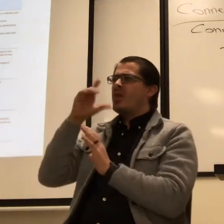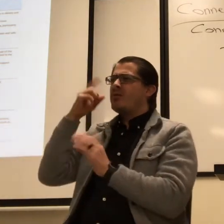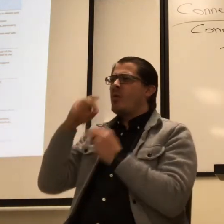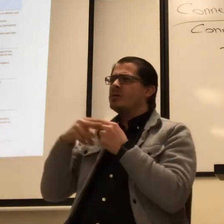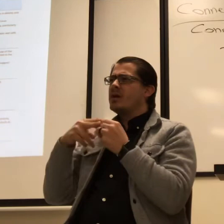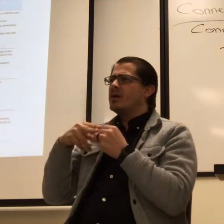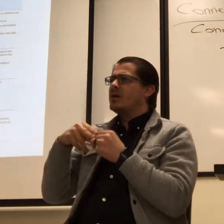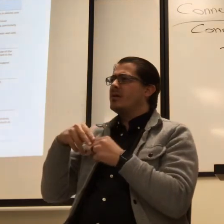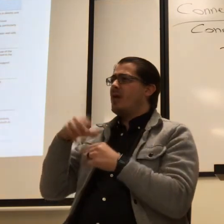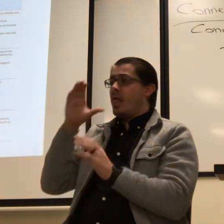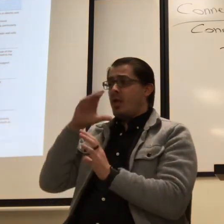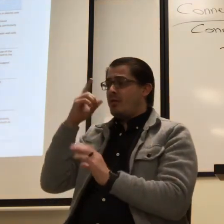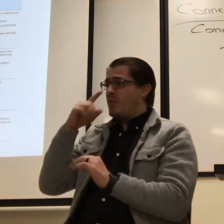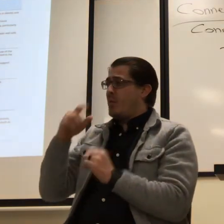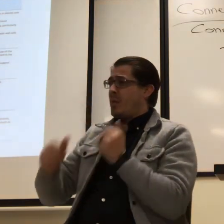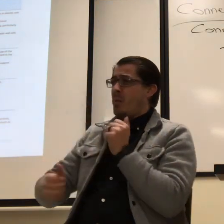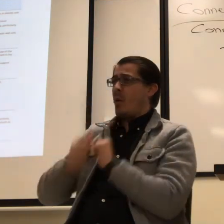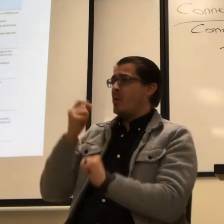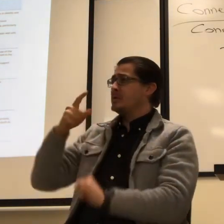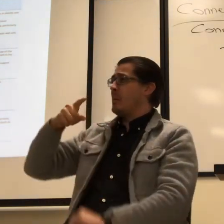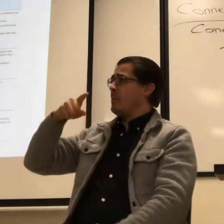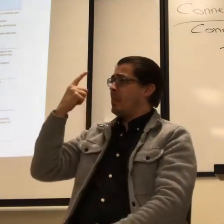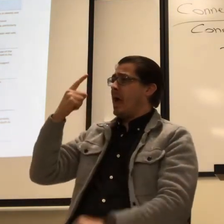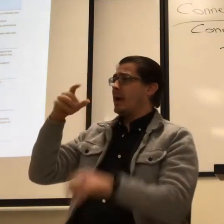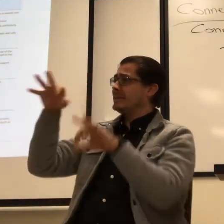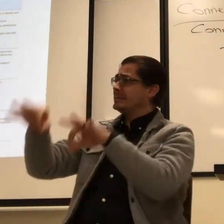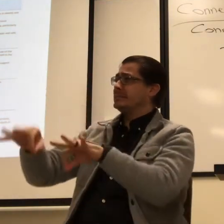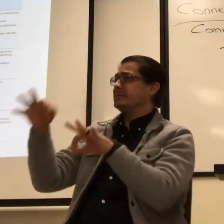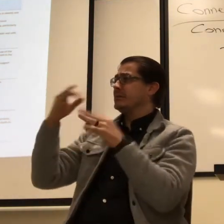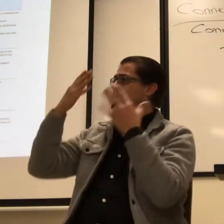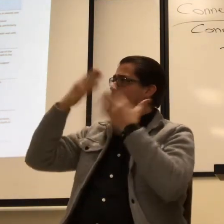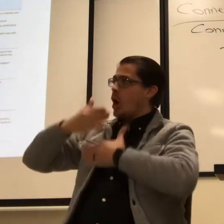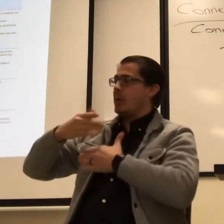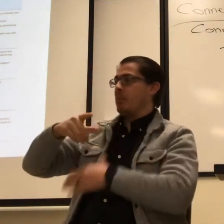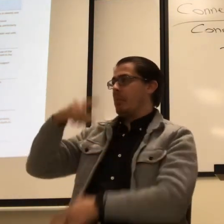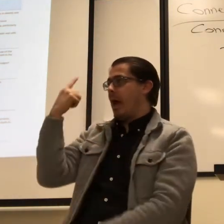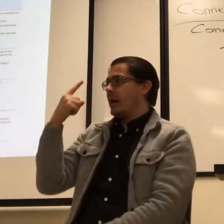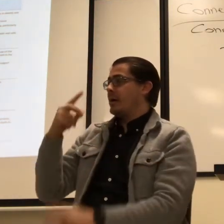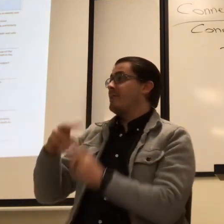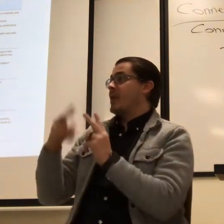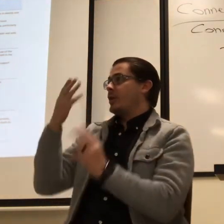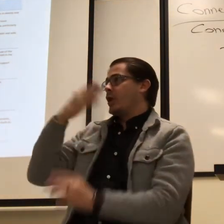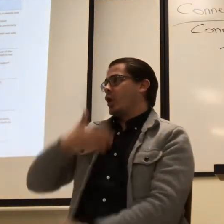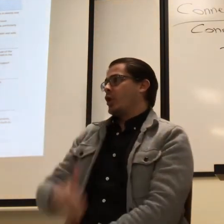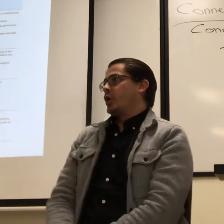for the blackest staining fibers. They stain black. They're very dark.